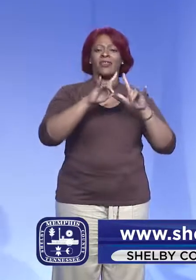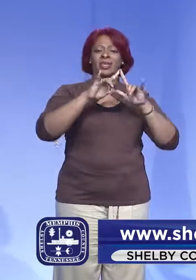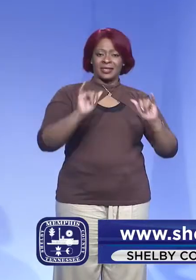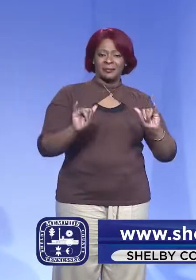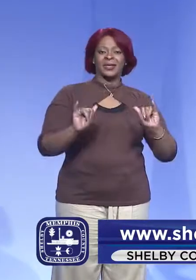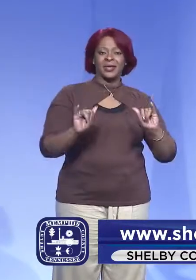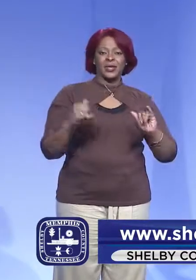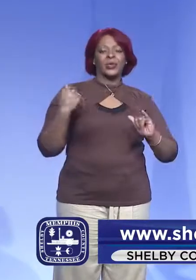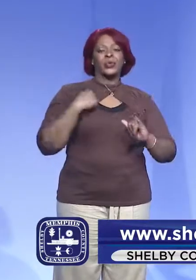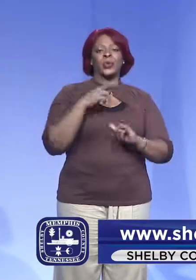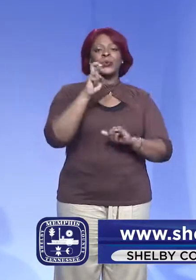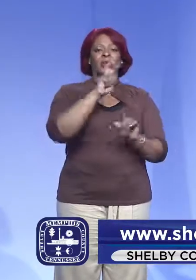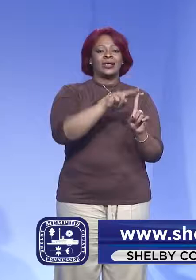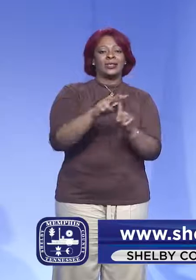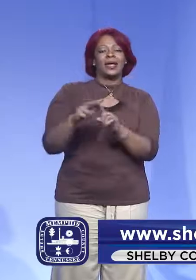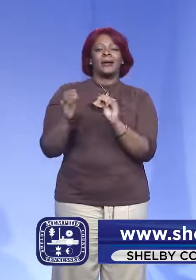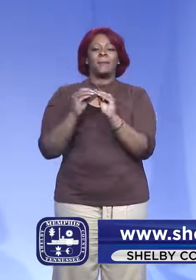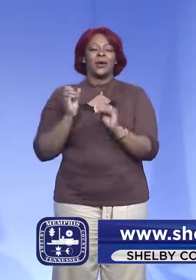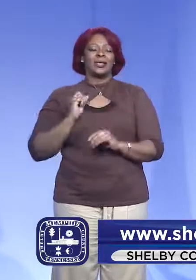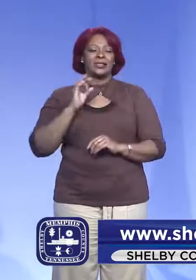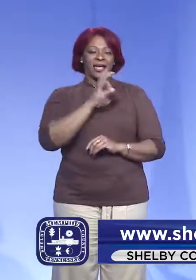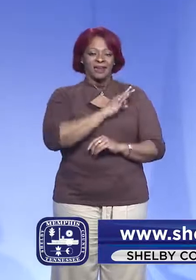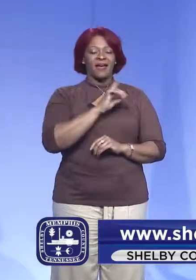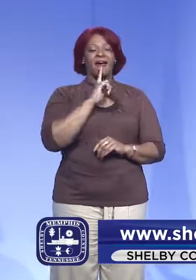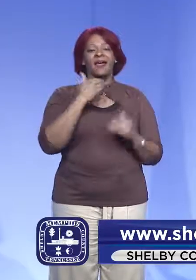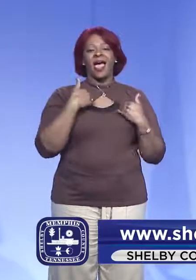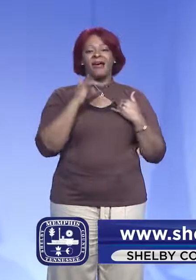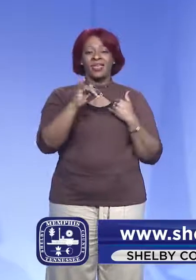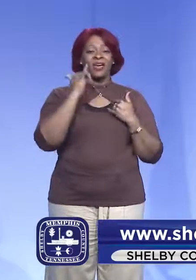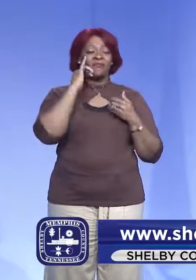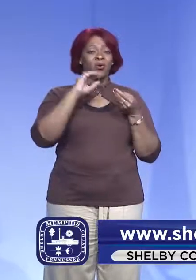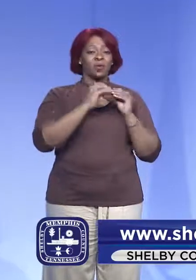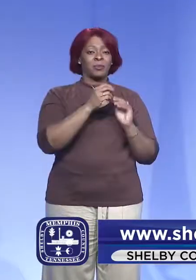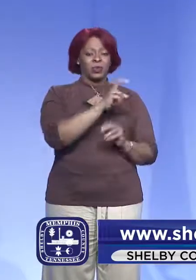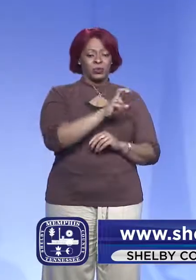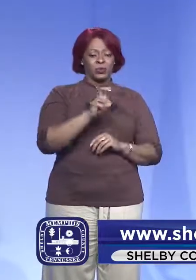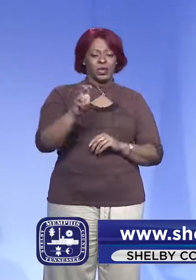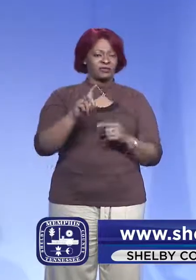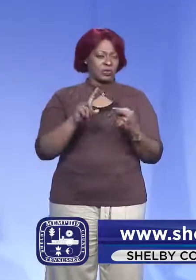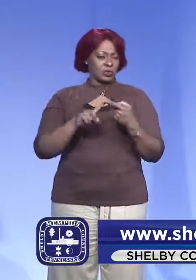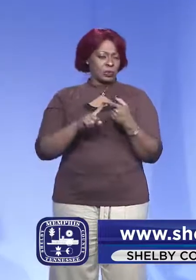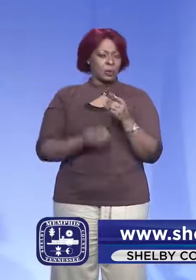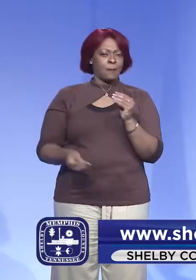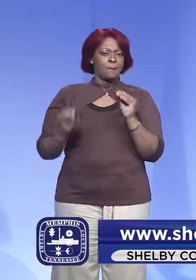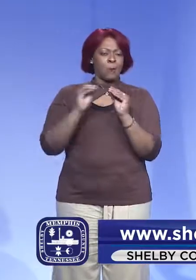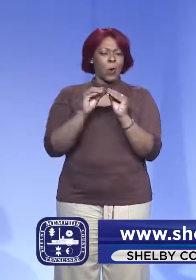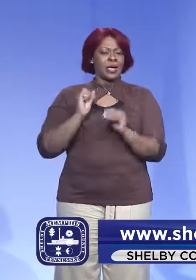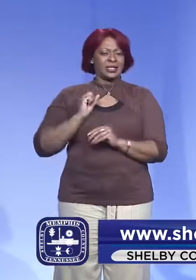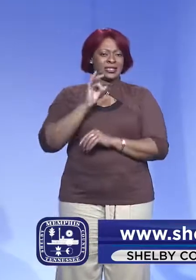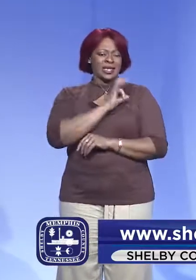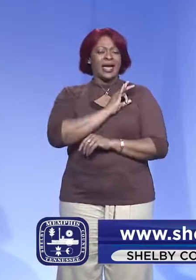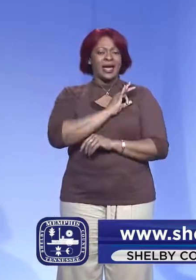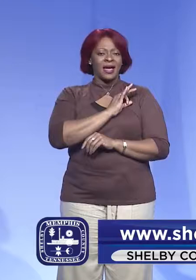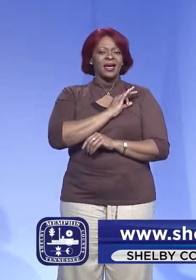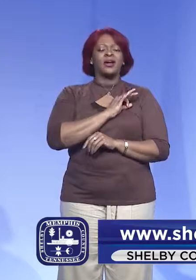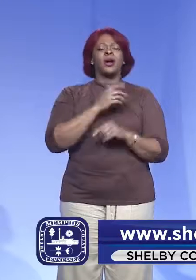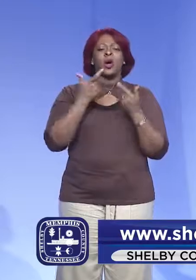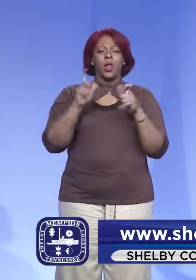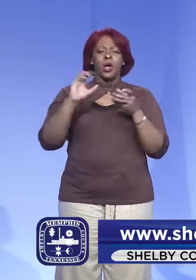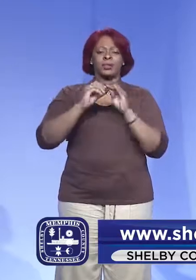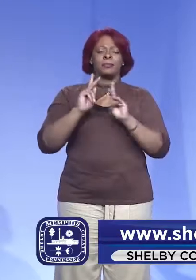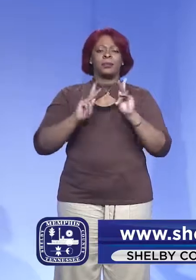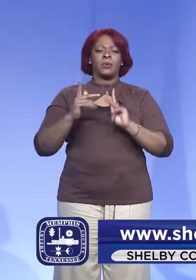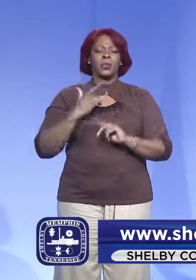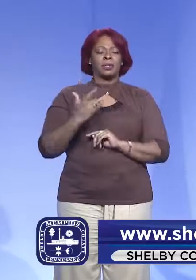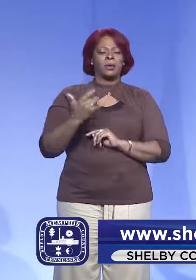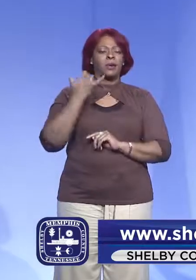We did reassign some additional staff and actually had those phones forwarded to even more additional staff, but it was a large number of